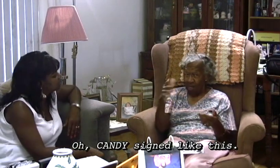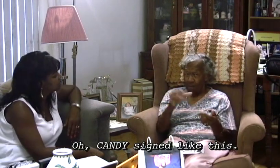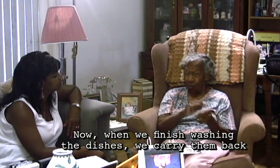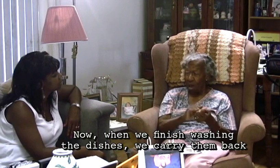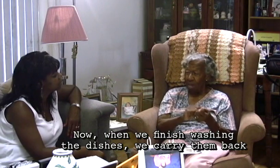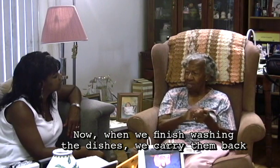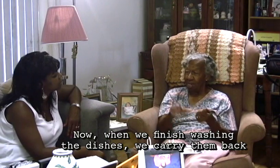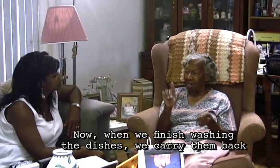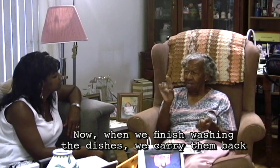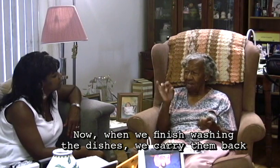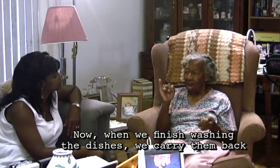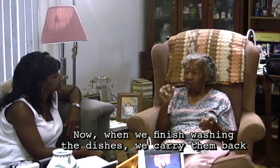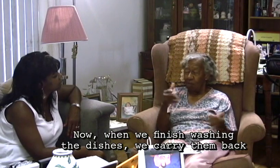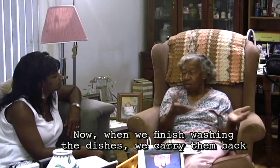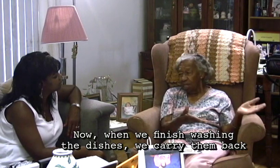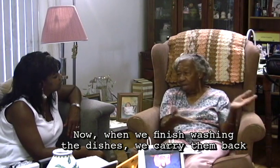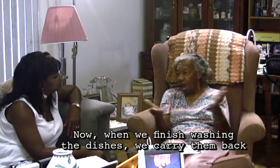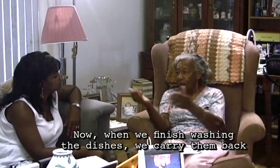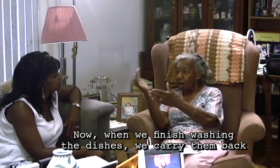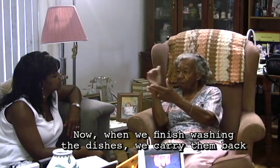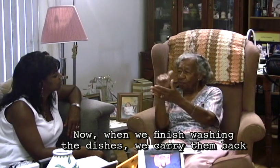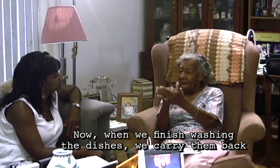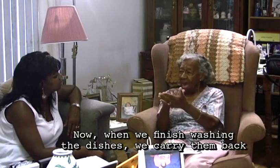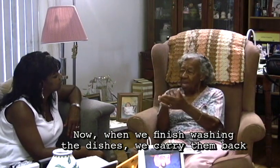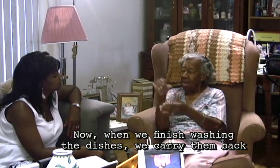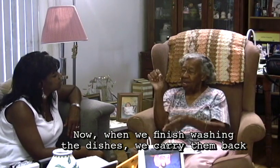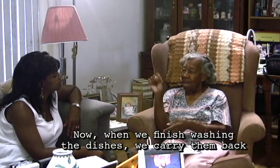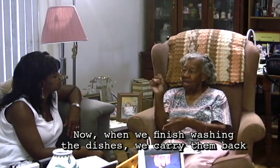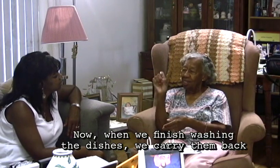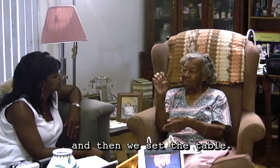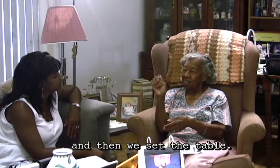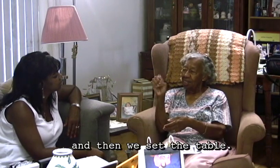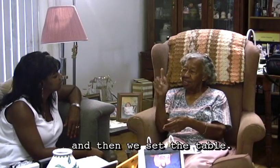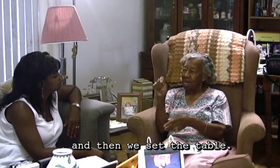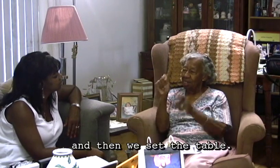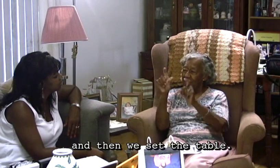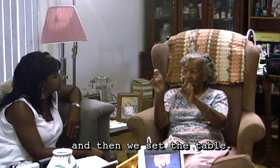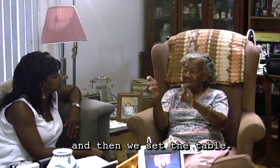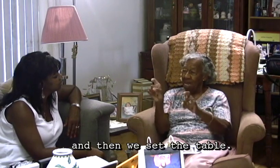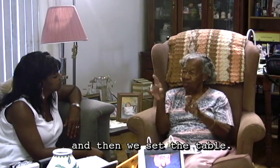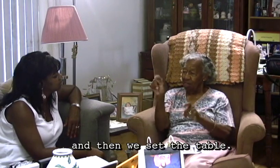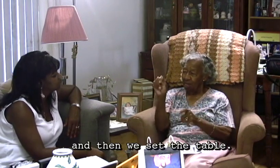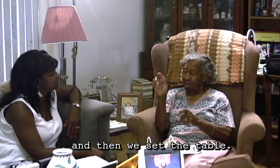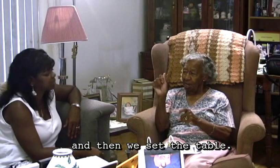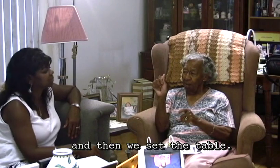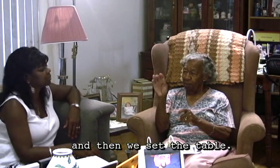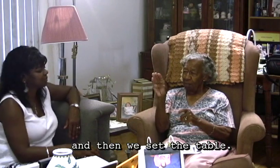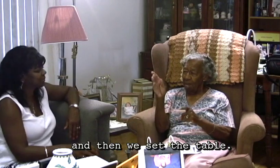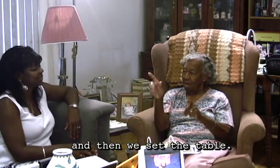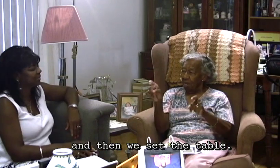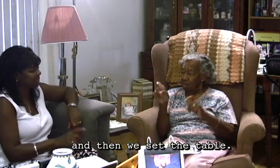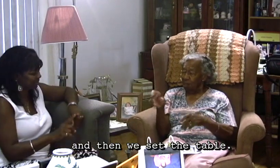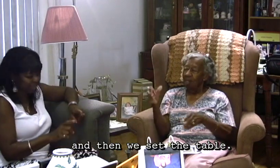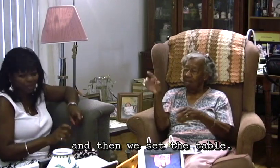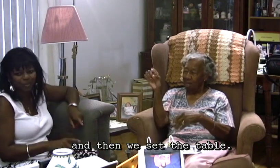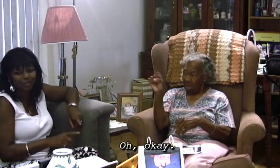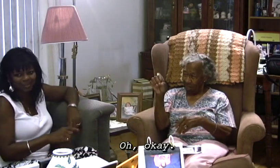Now, when we finish washing the dishes, we carried them back, and then we set the table,